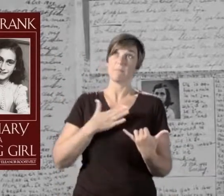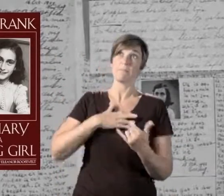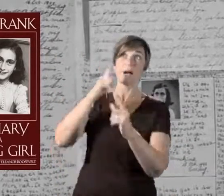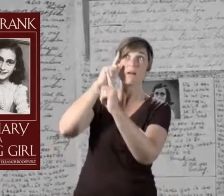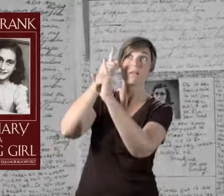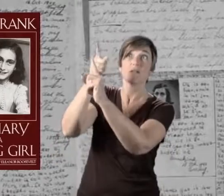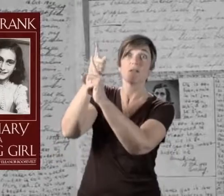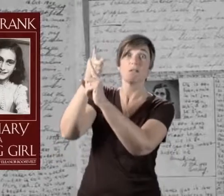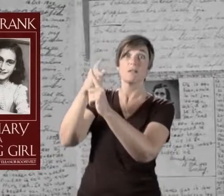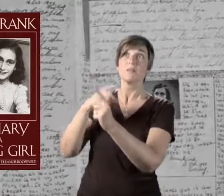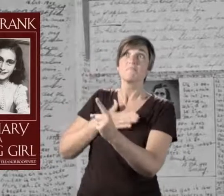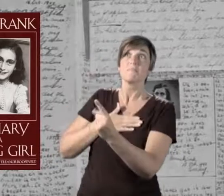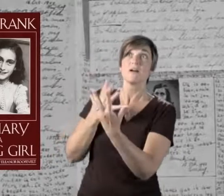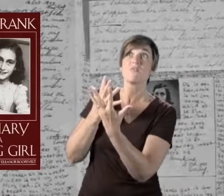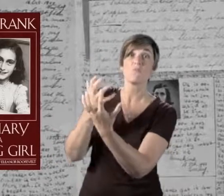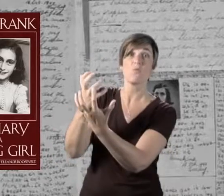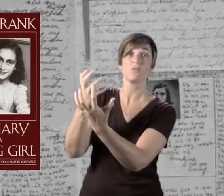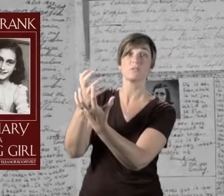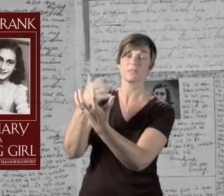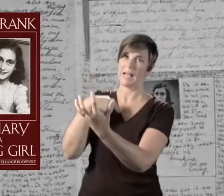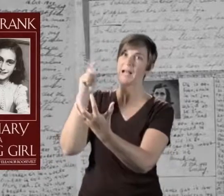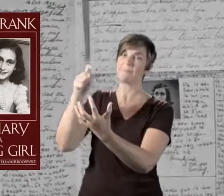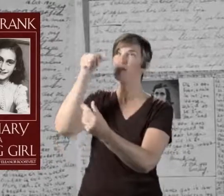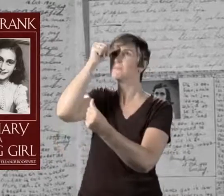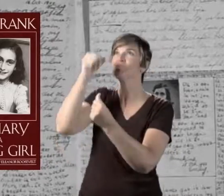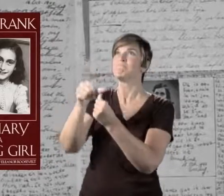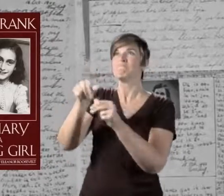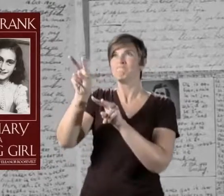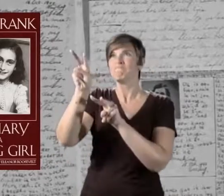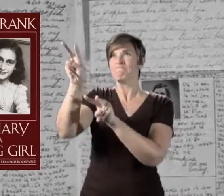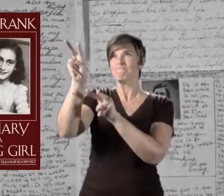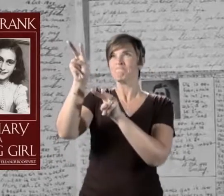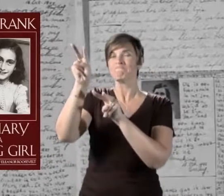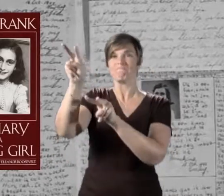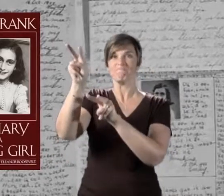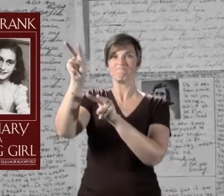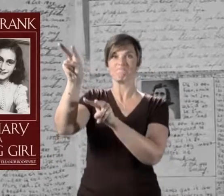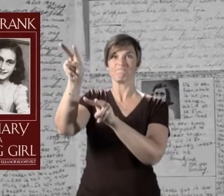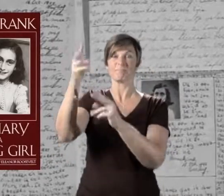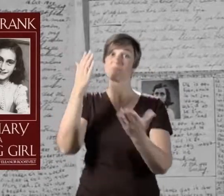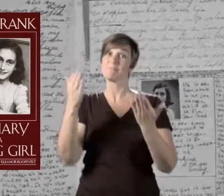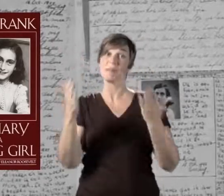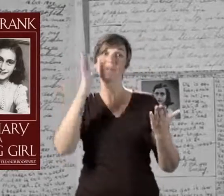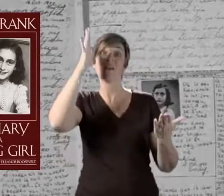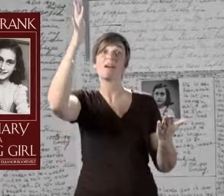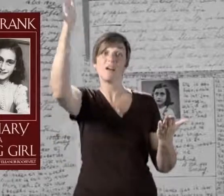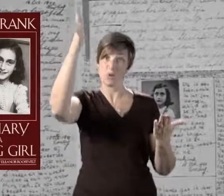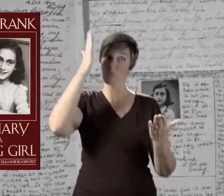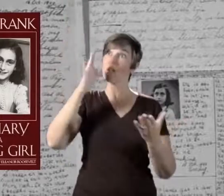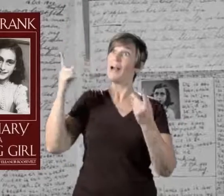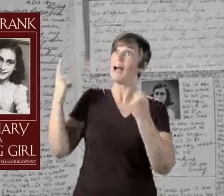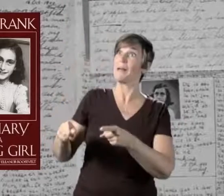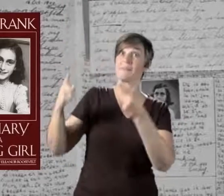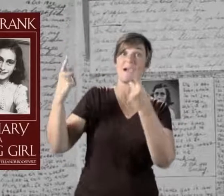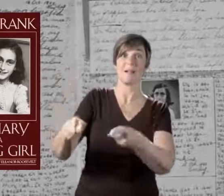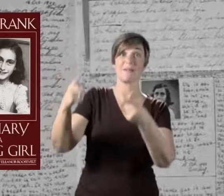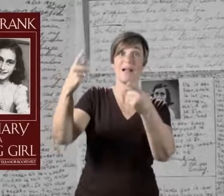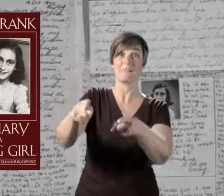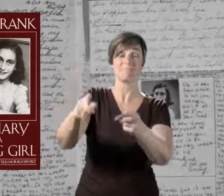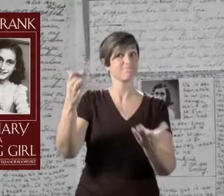In the meantime, I must uphold my ideals, for perhaps the time will come when I shall be